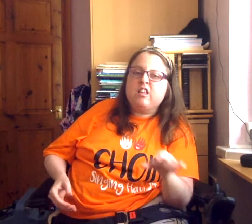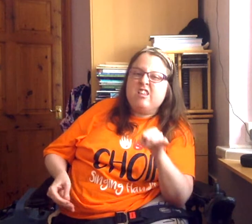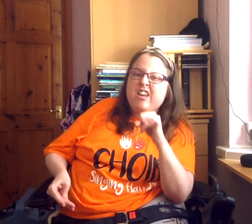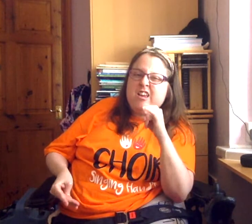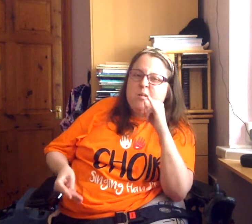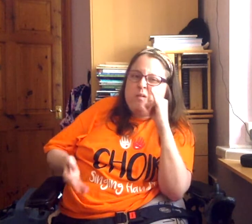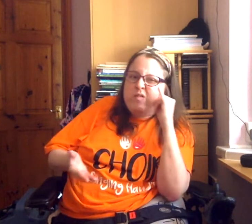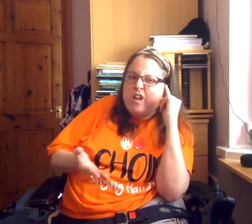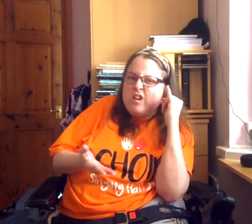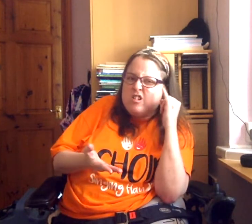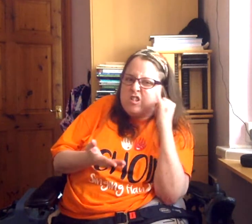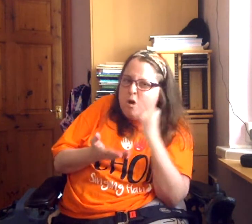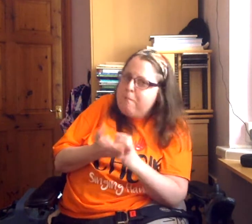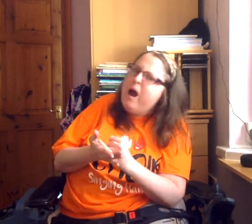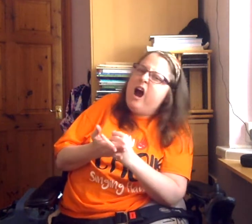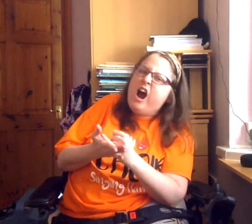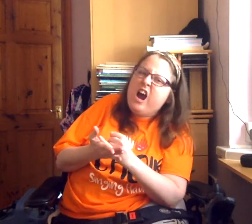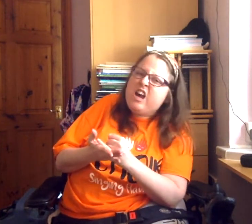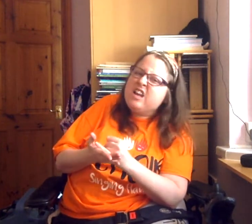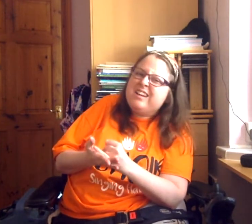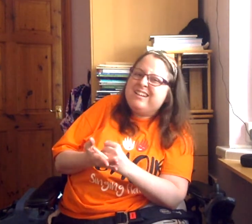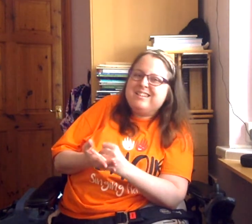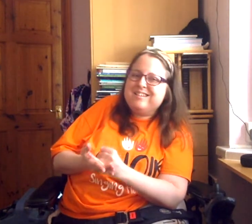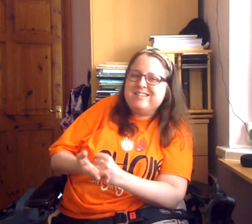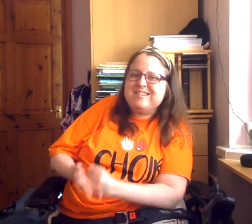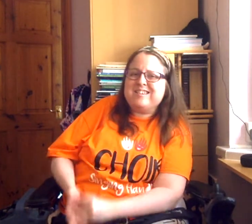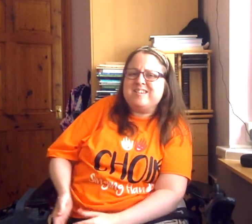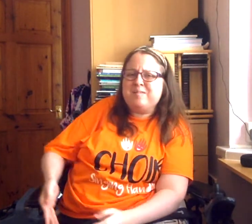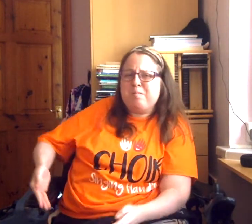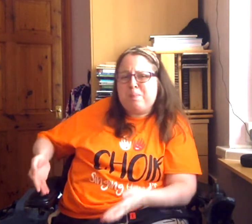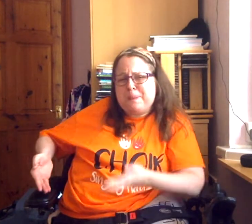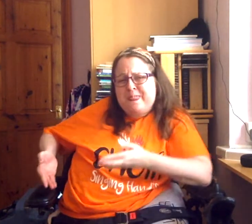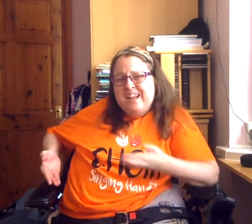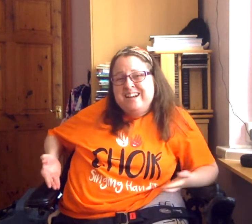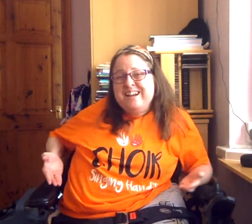They can say we've lost our minds.